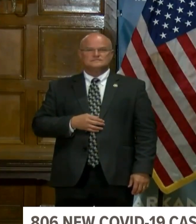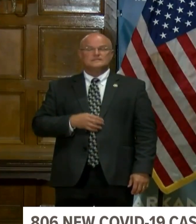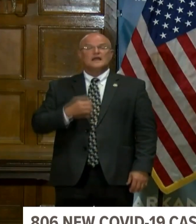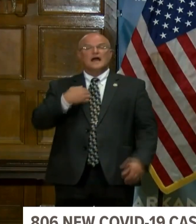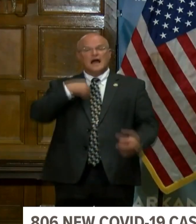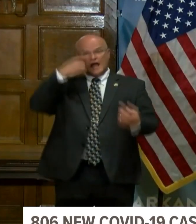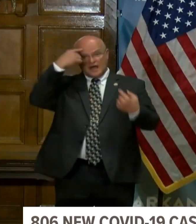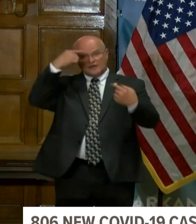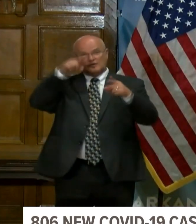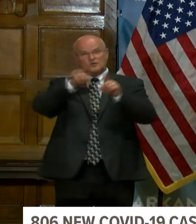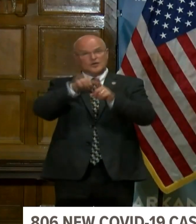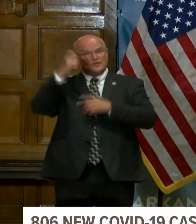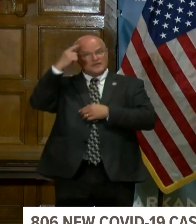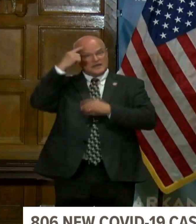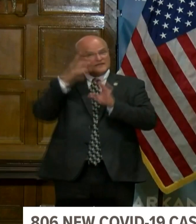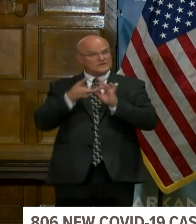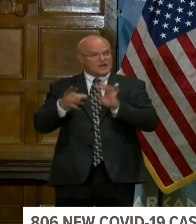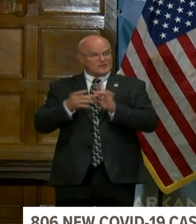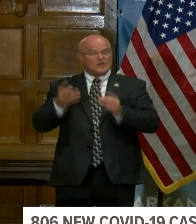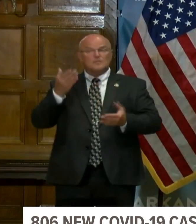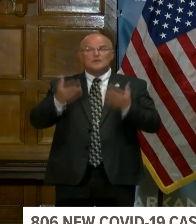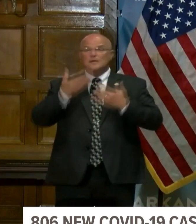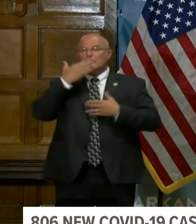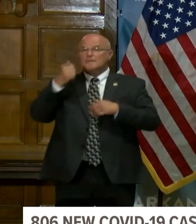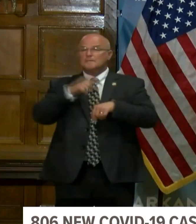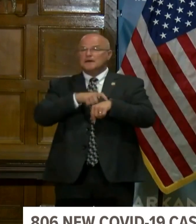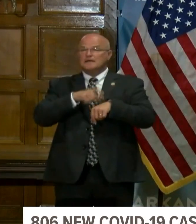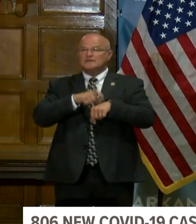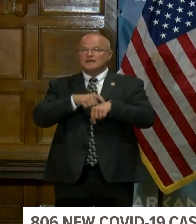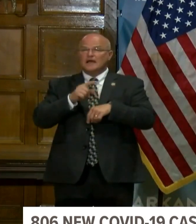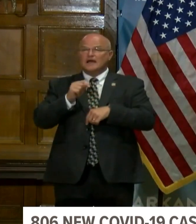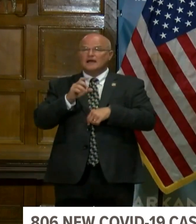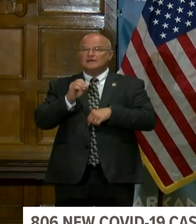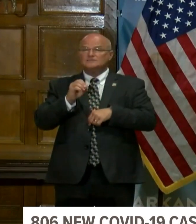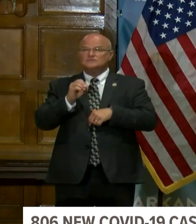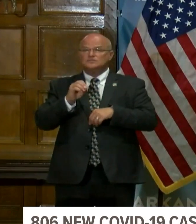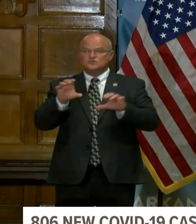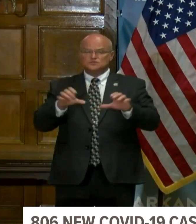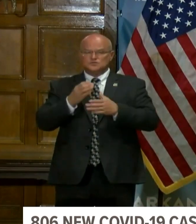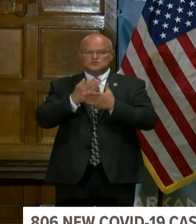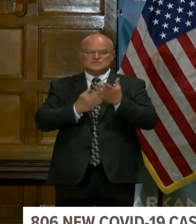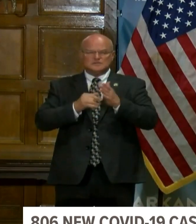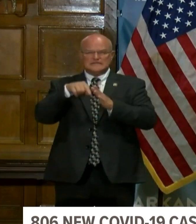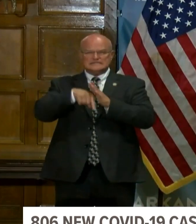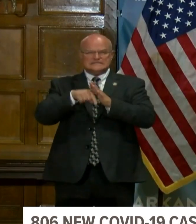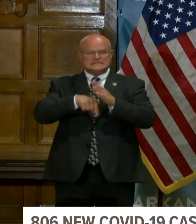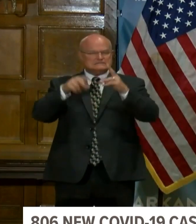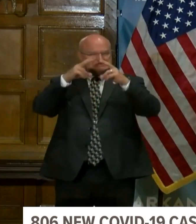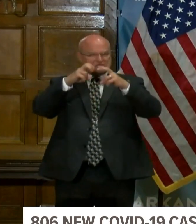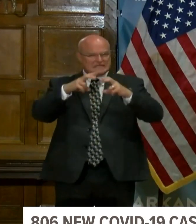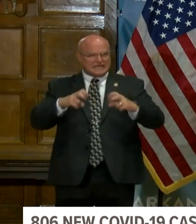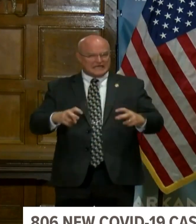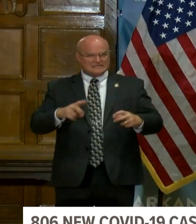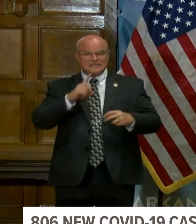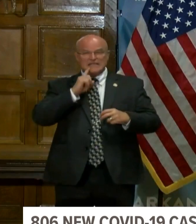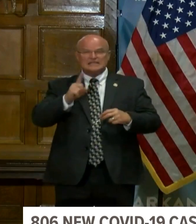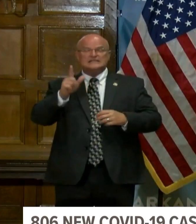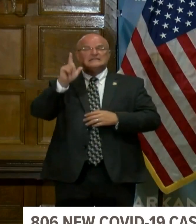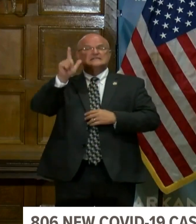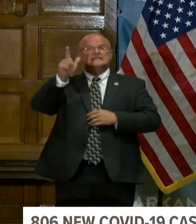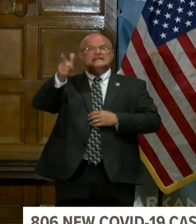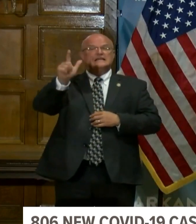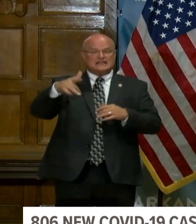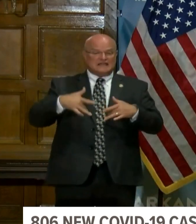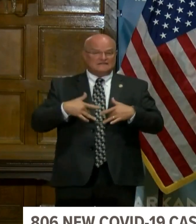I would agree with the governor's comments. I think probably a better time to do sort of that detailed analysis is after